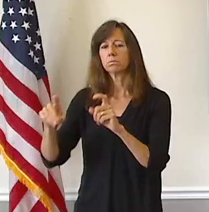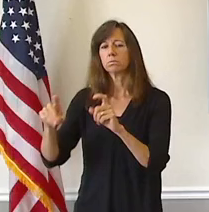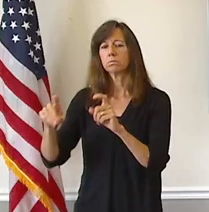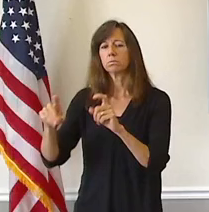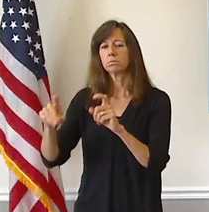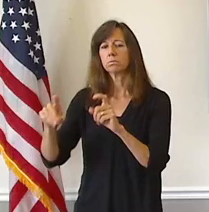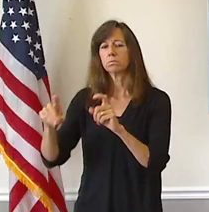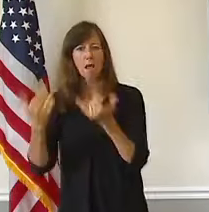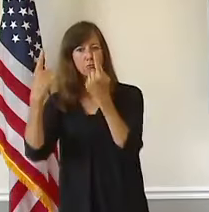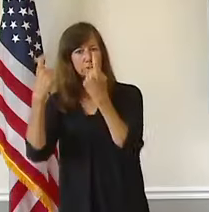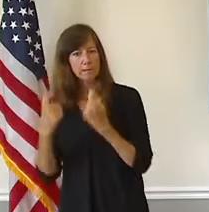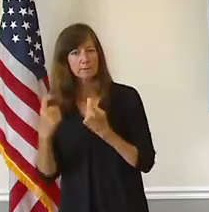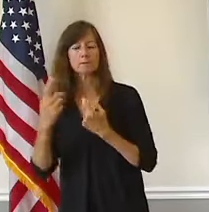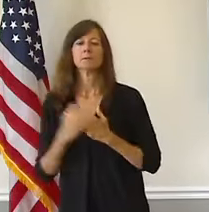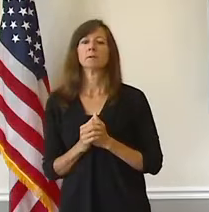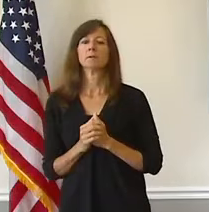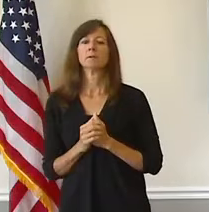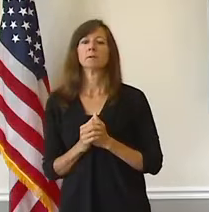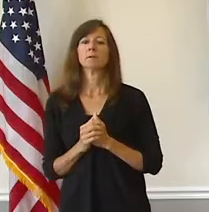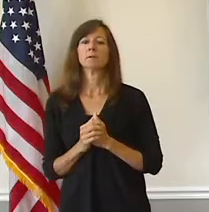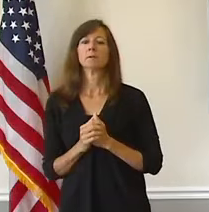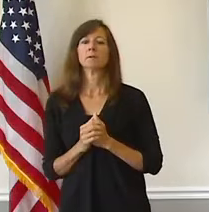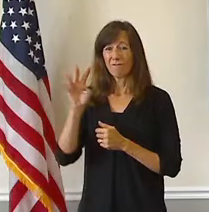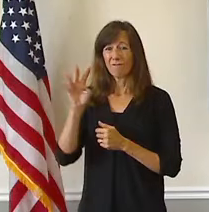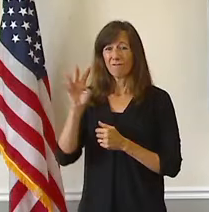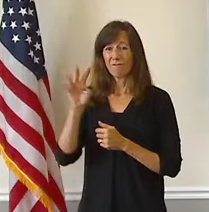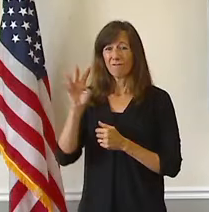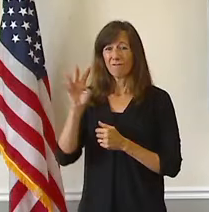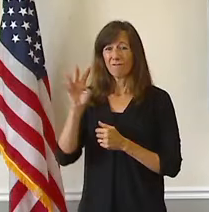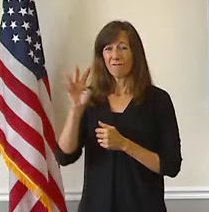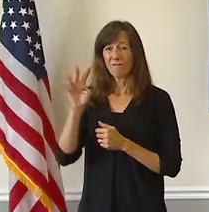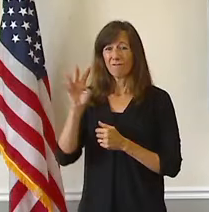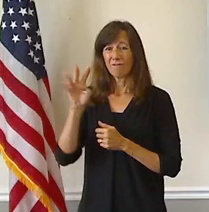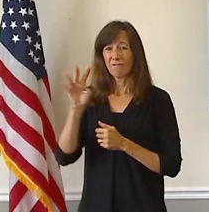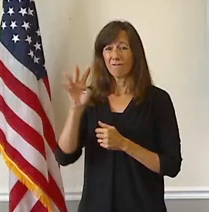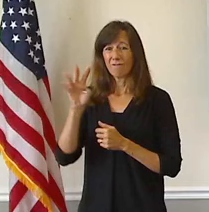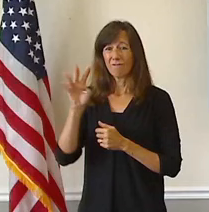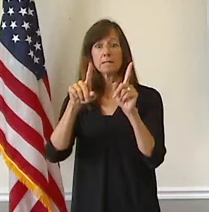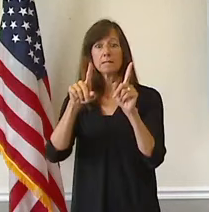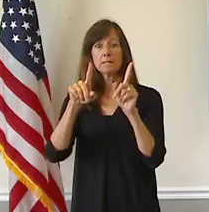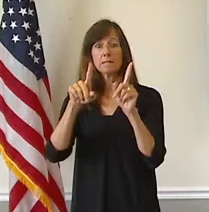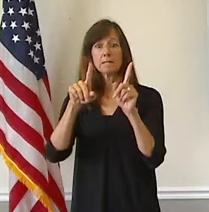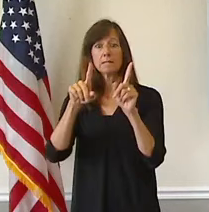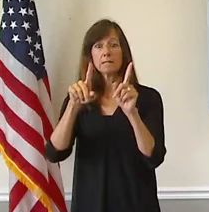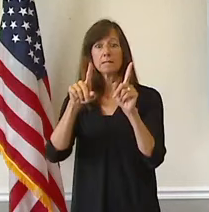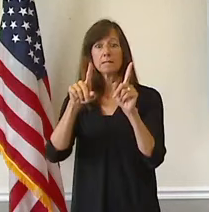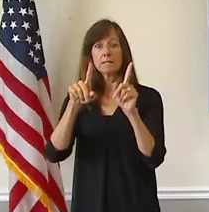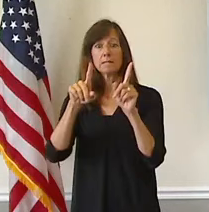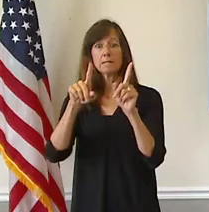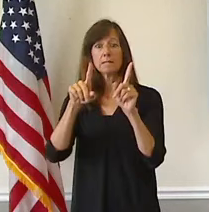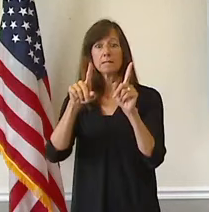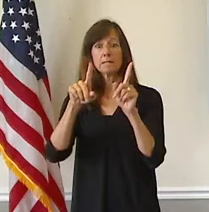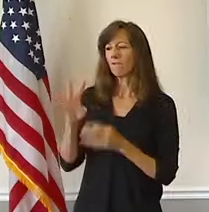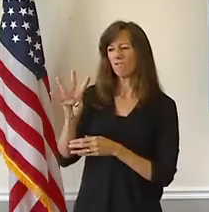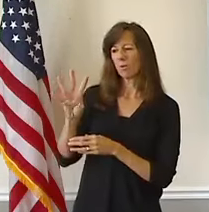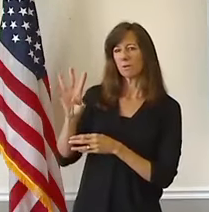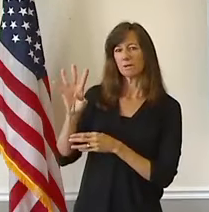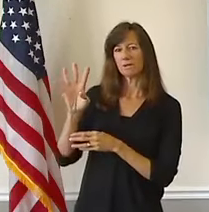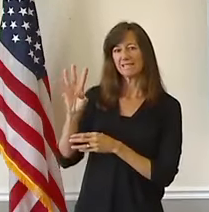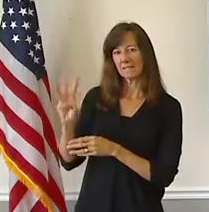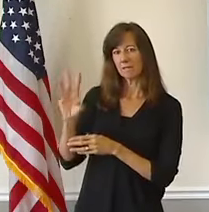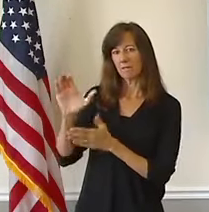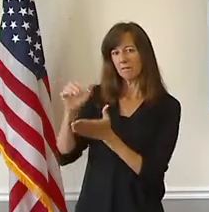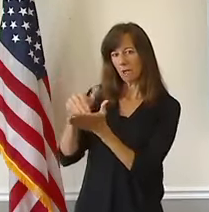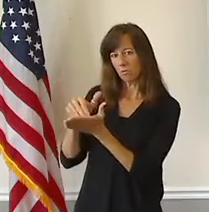that 104,000 tests, we have obviously identified 4,600 positive